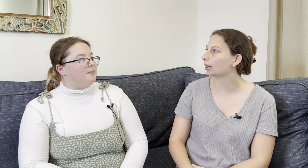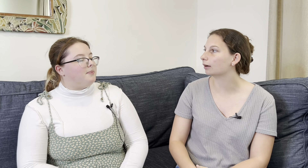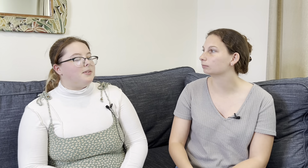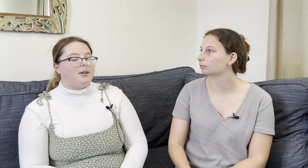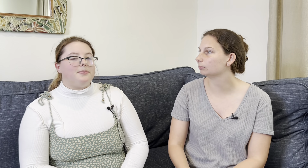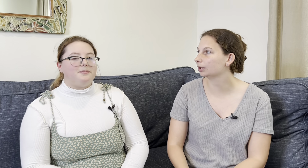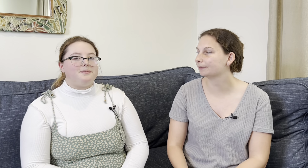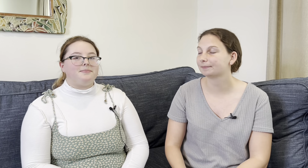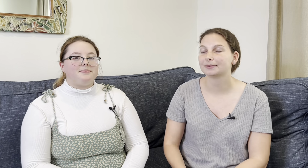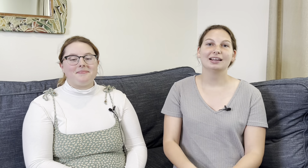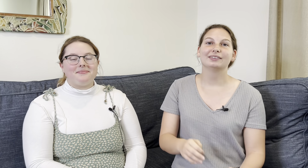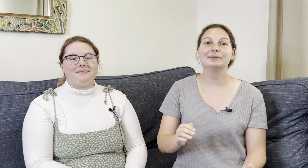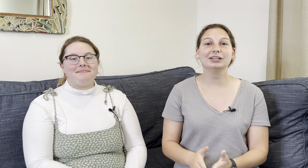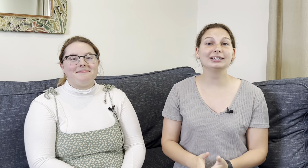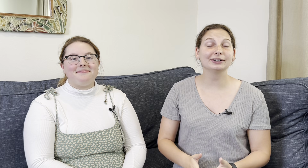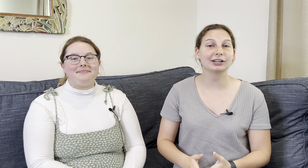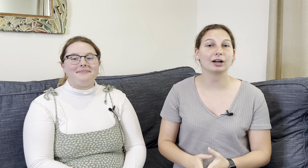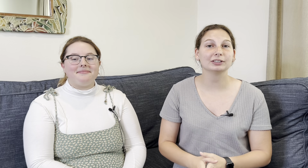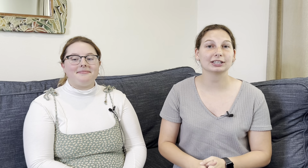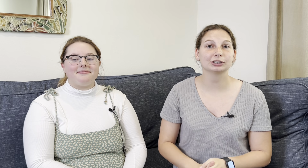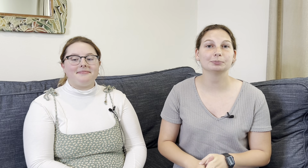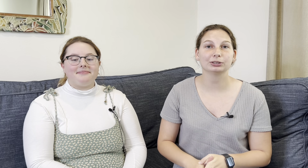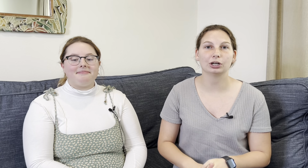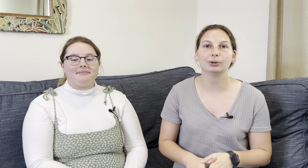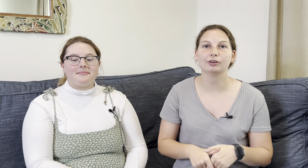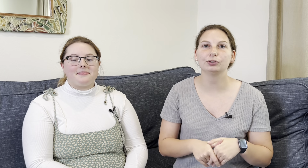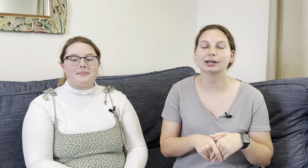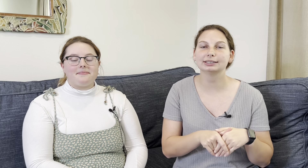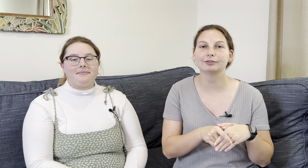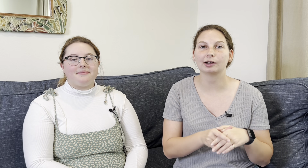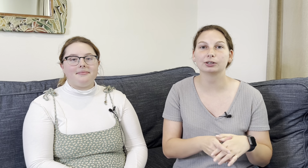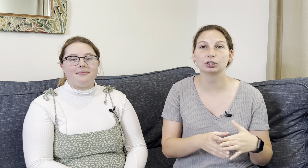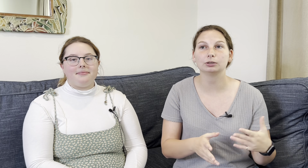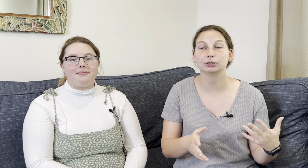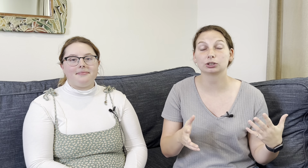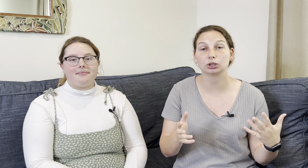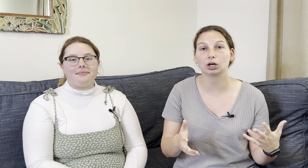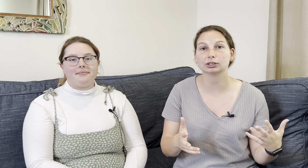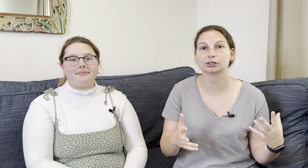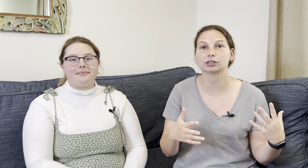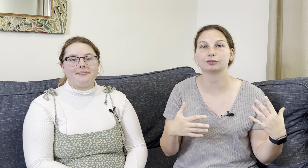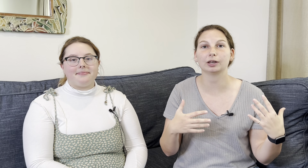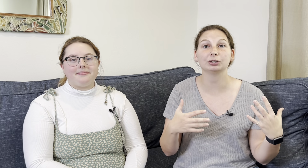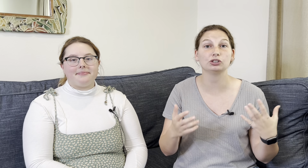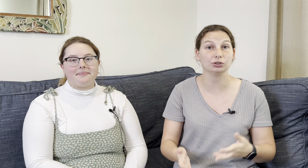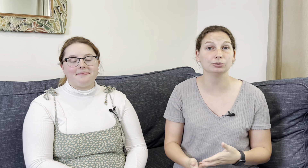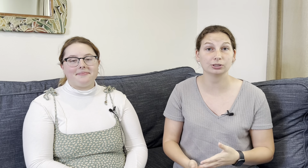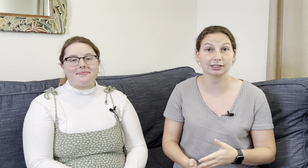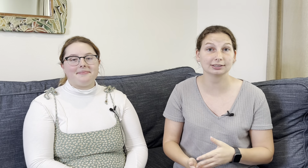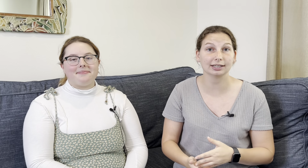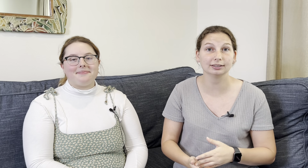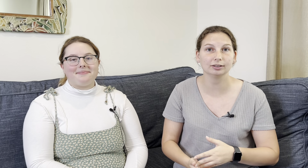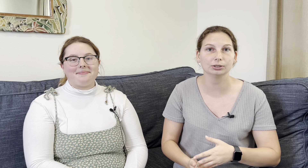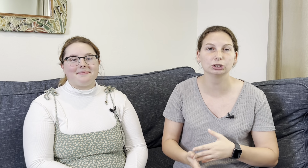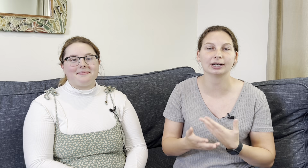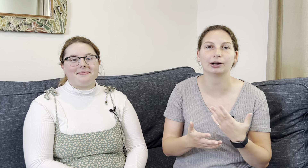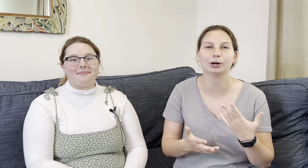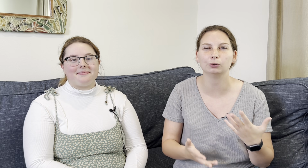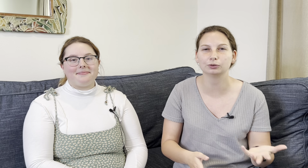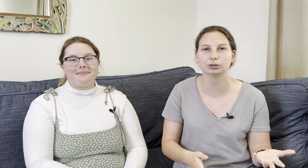So. Yep. Let me know down in the comment section below if you guys have ever come across families using sign language and how helpful it was